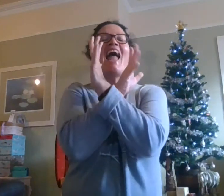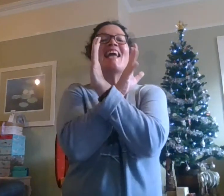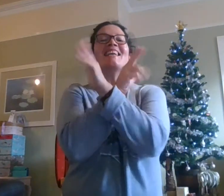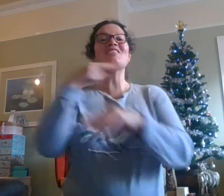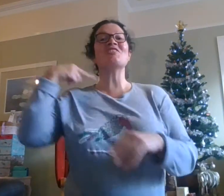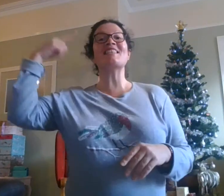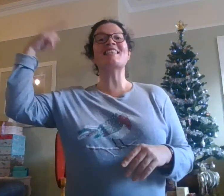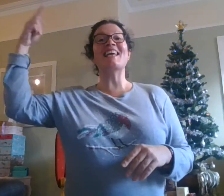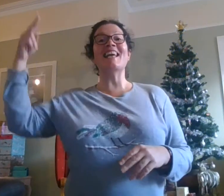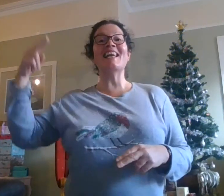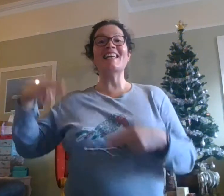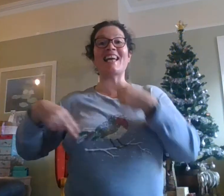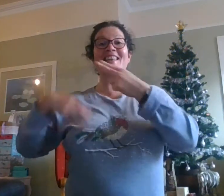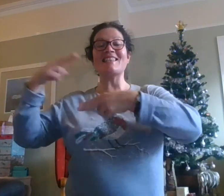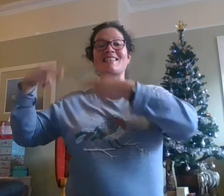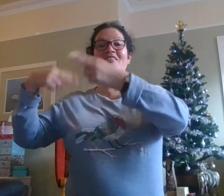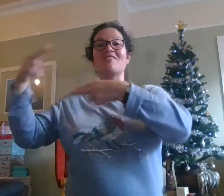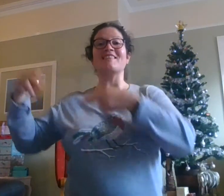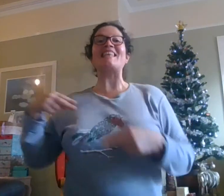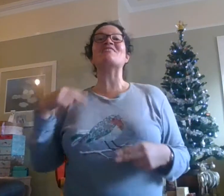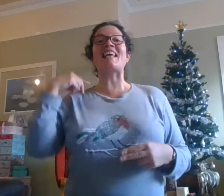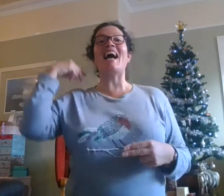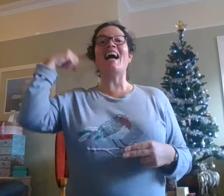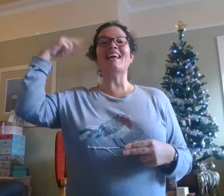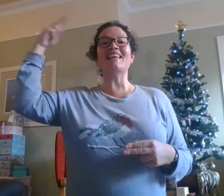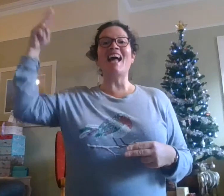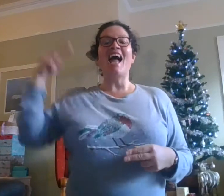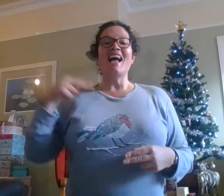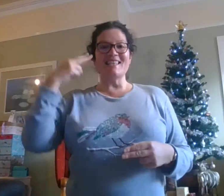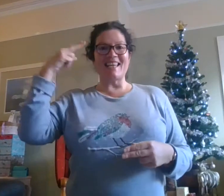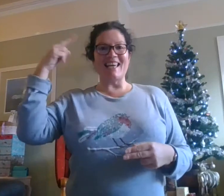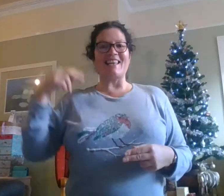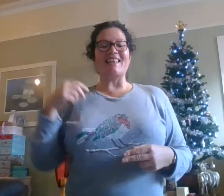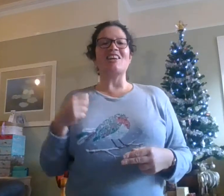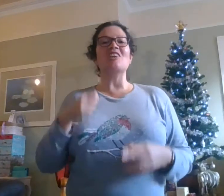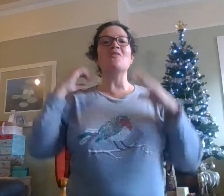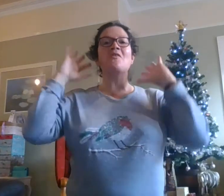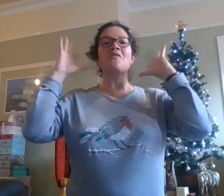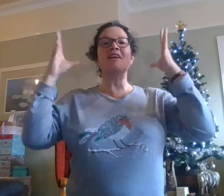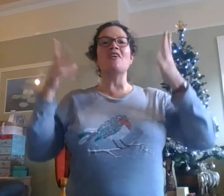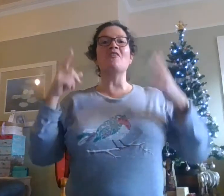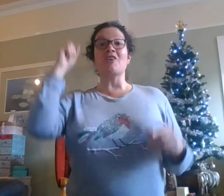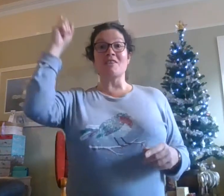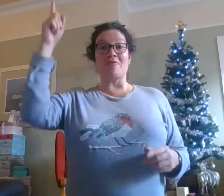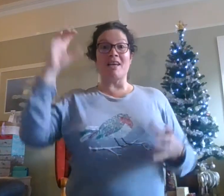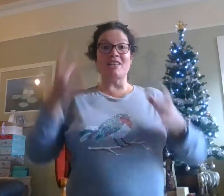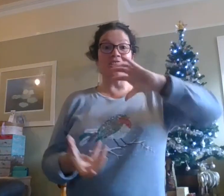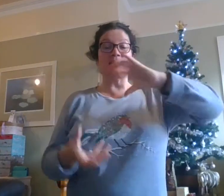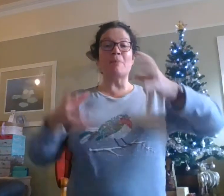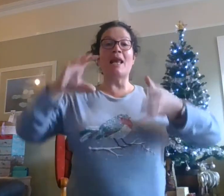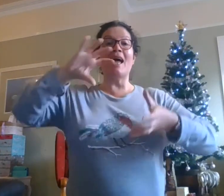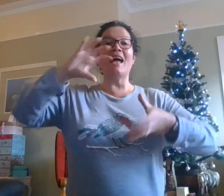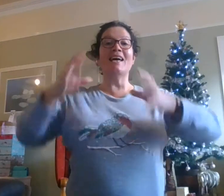angels sing again the song they sang sing the glory of god's gracious plan